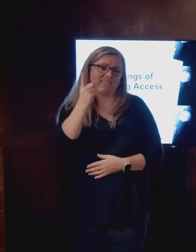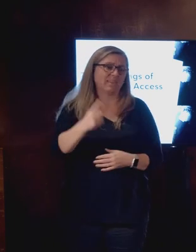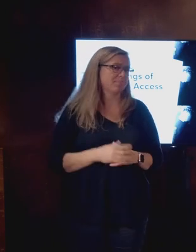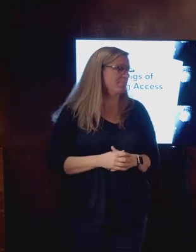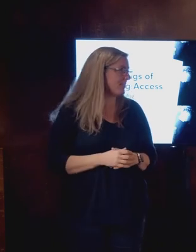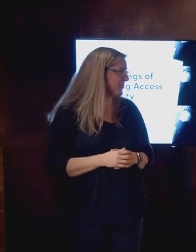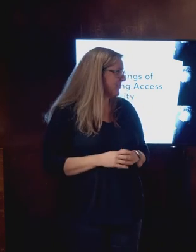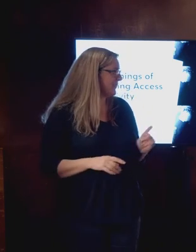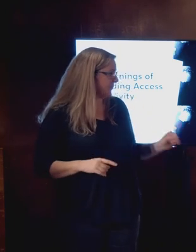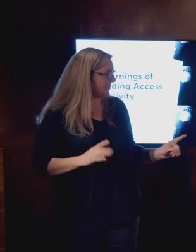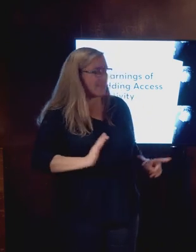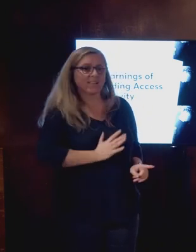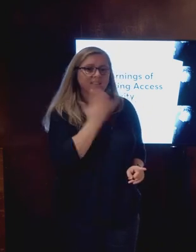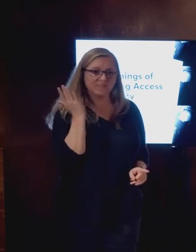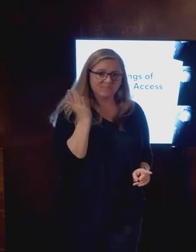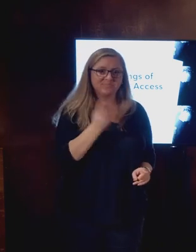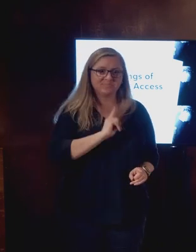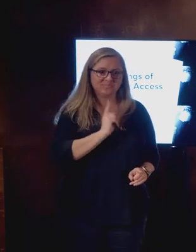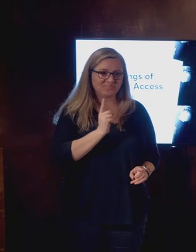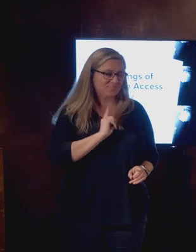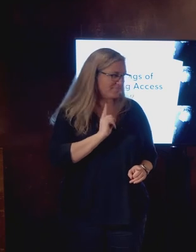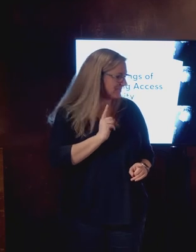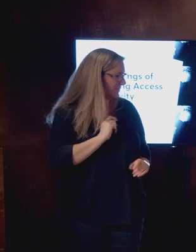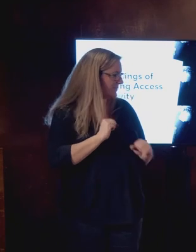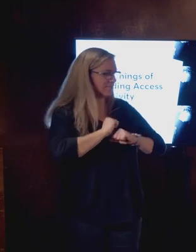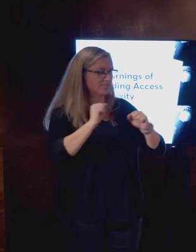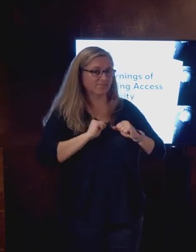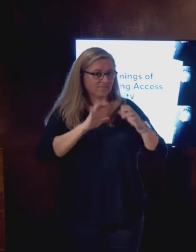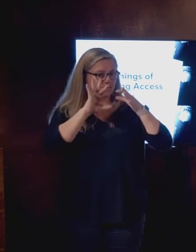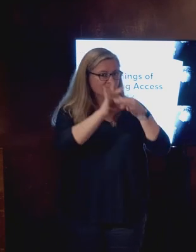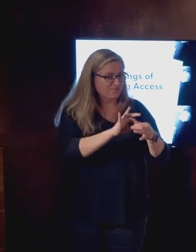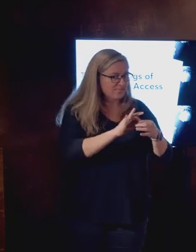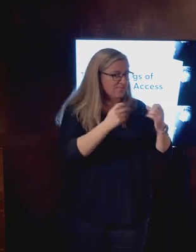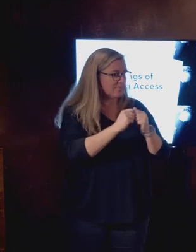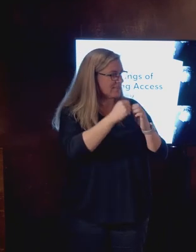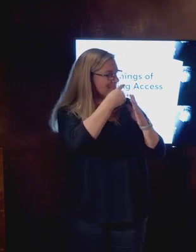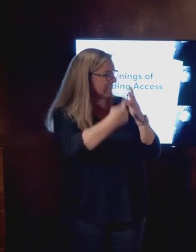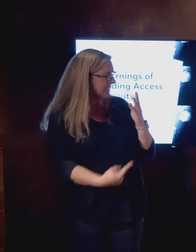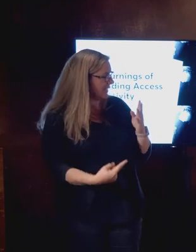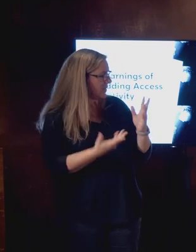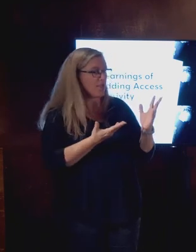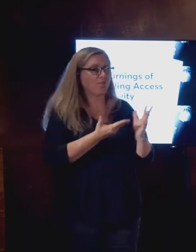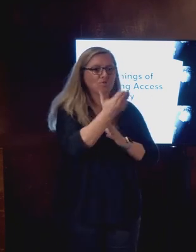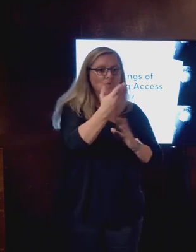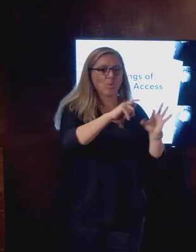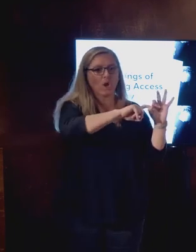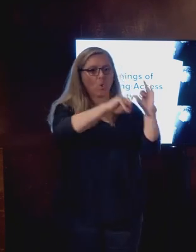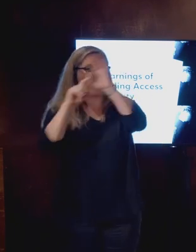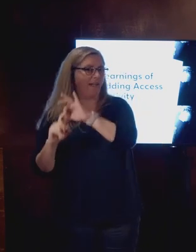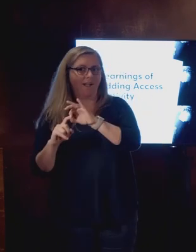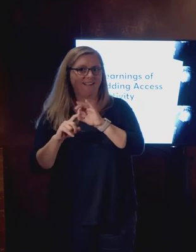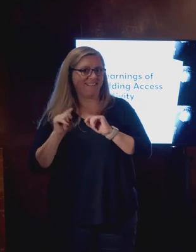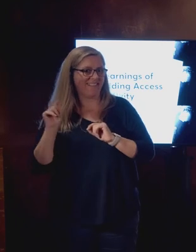great. Interestingly, actually, our kind of connection to the disability community is more through the queer community than